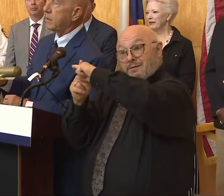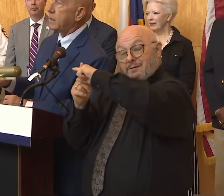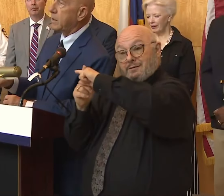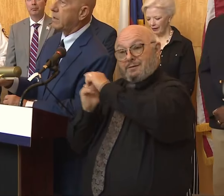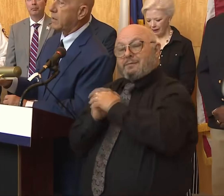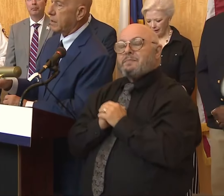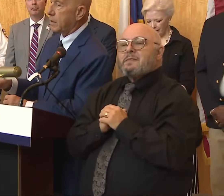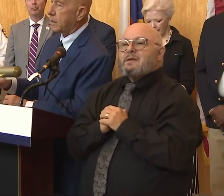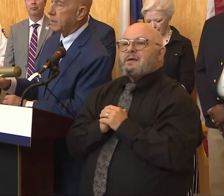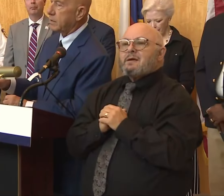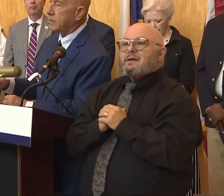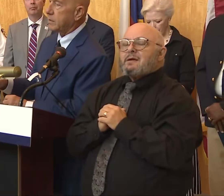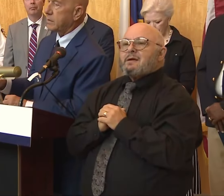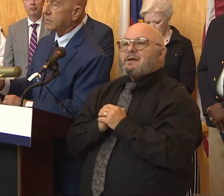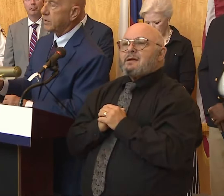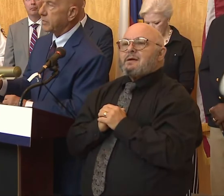made